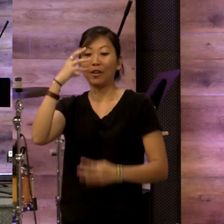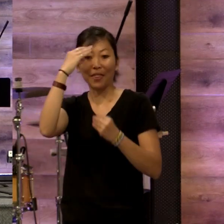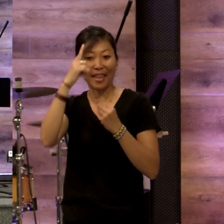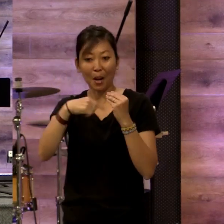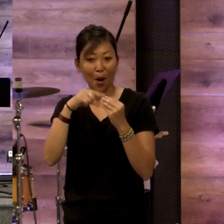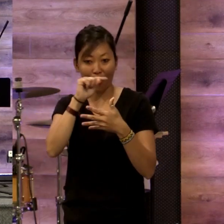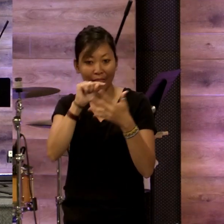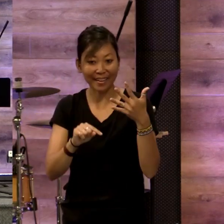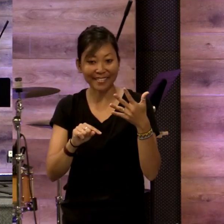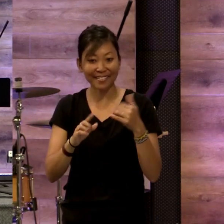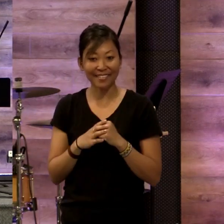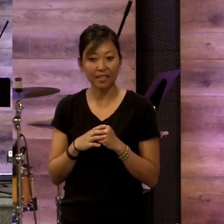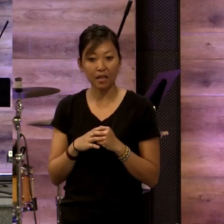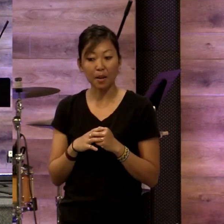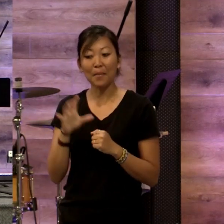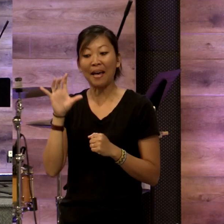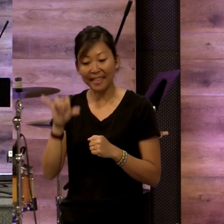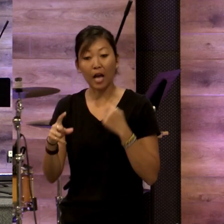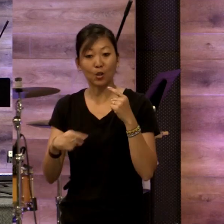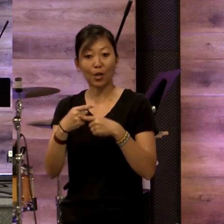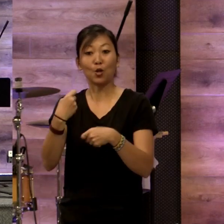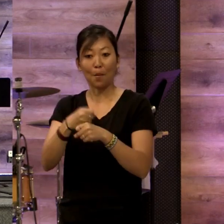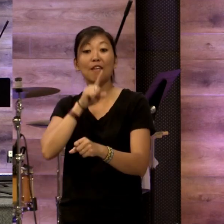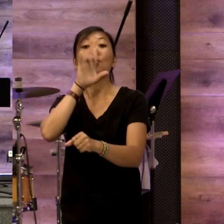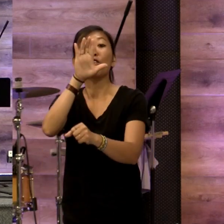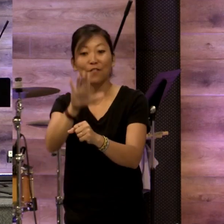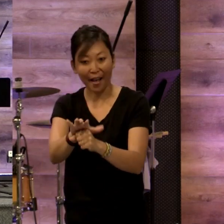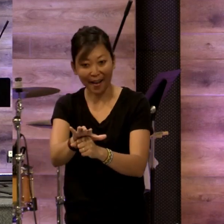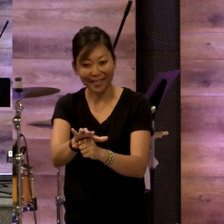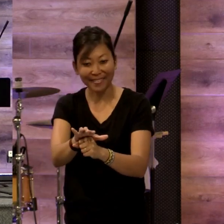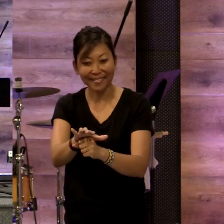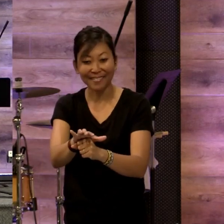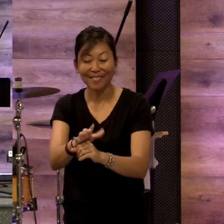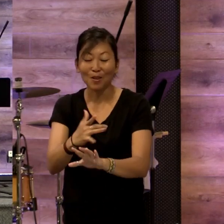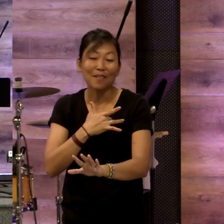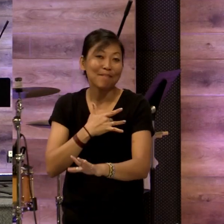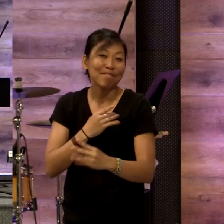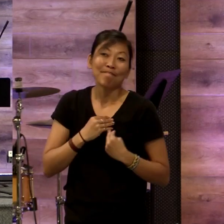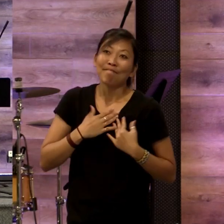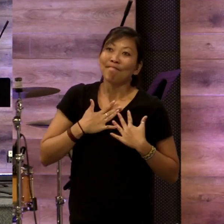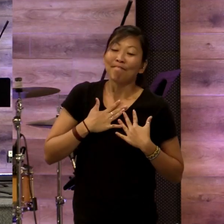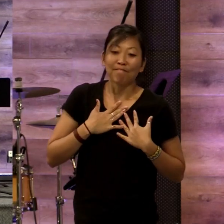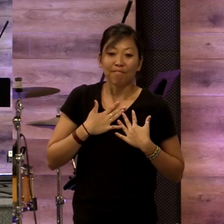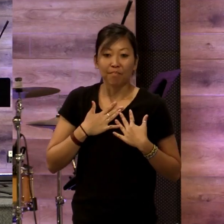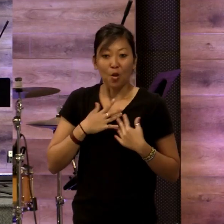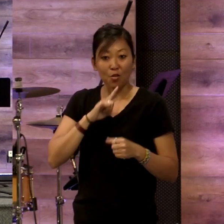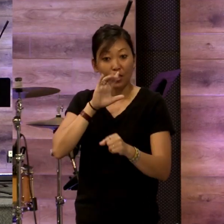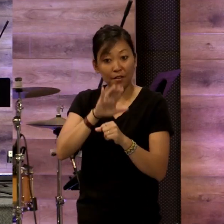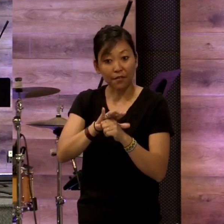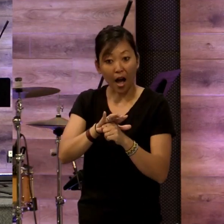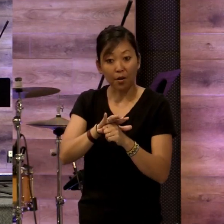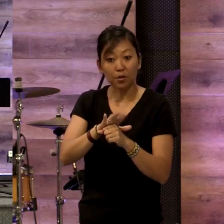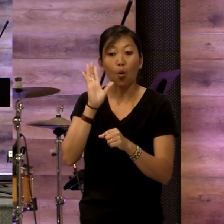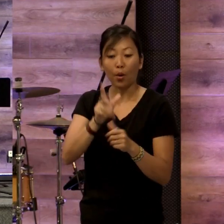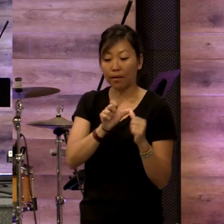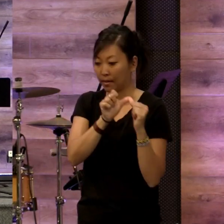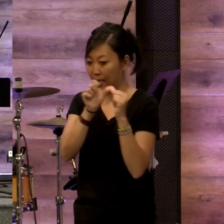And yet they say their vows on this day that they feel the most amount of love for each other. And those vows hold them on the days that they